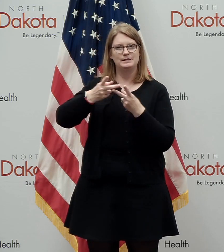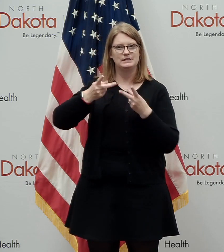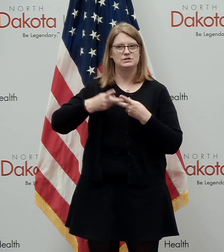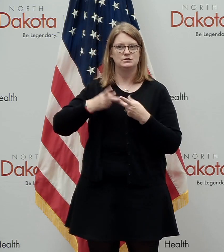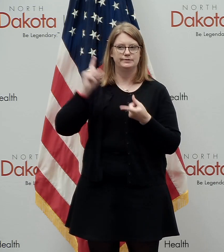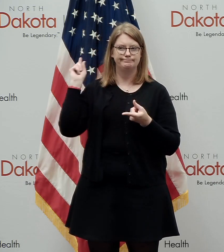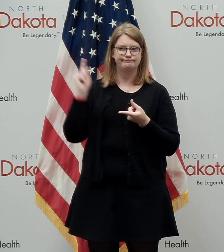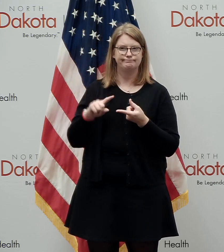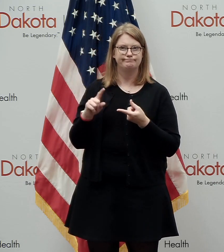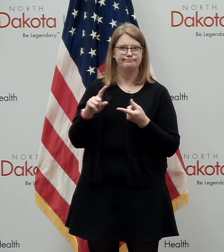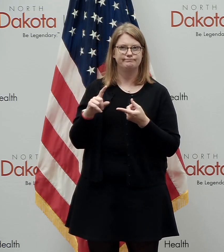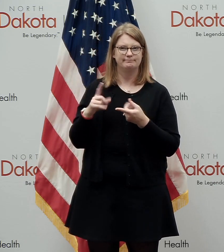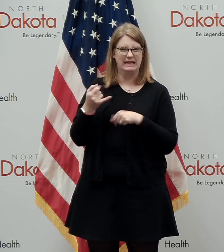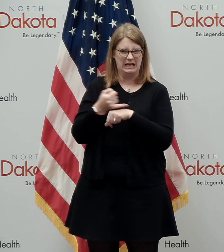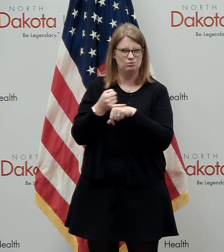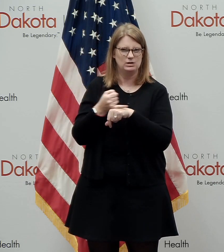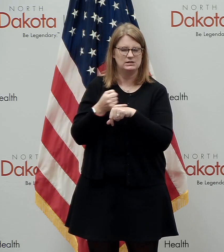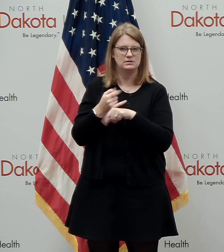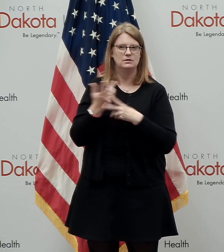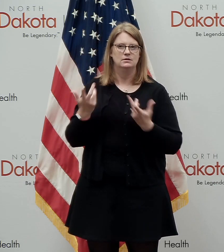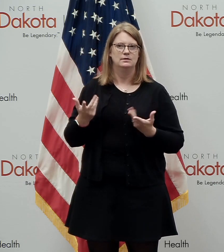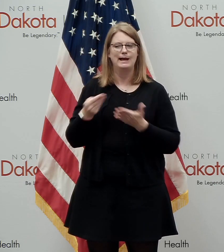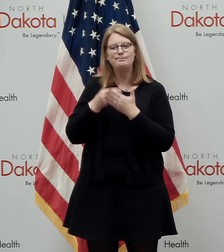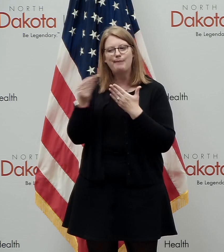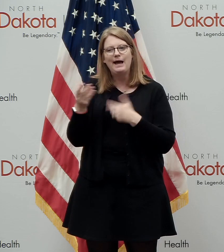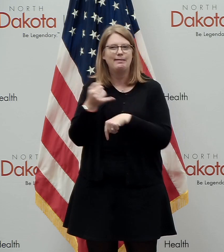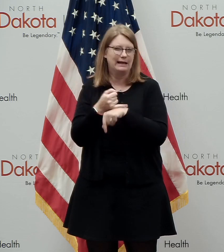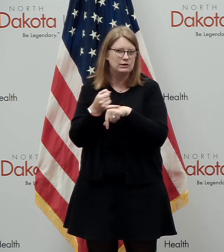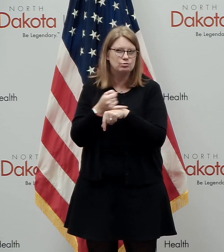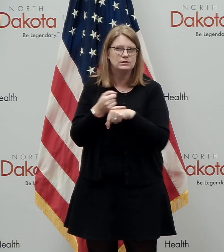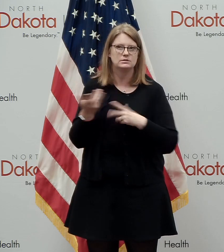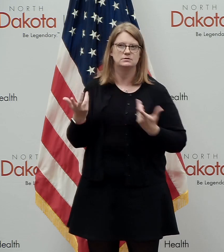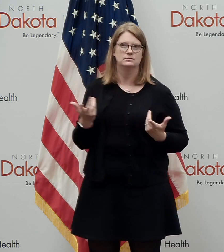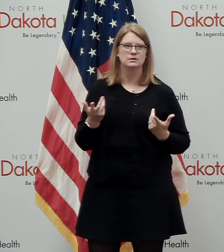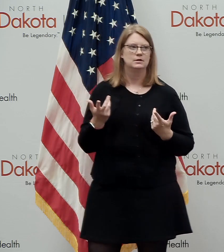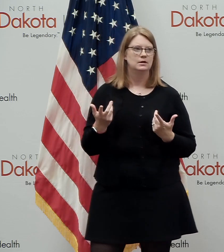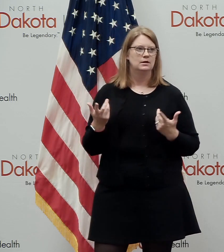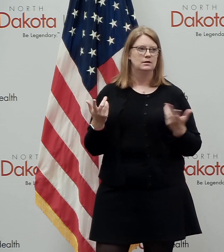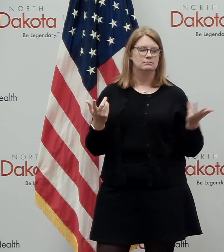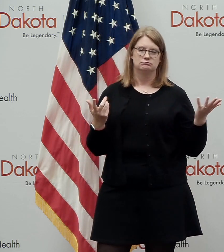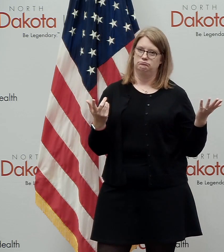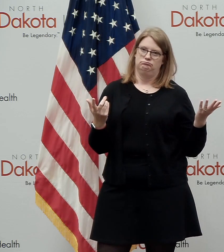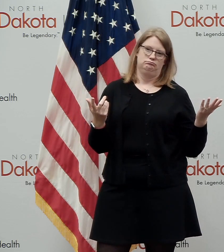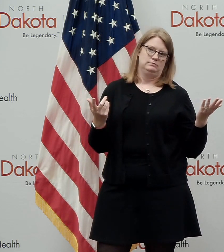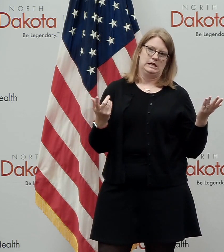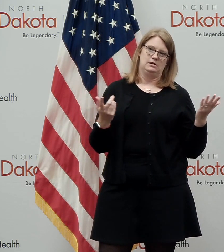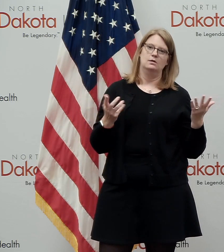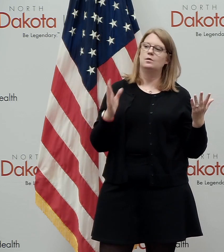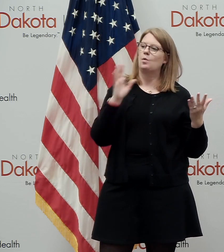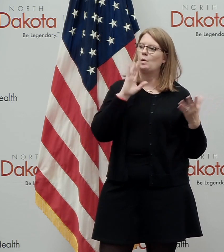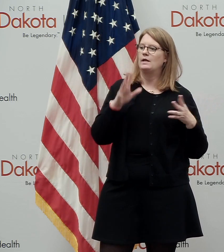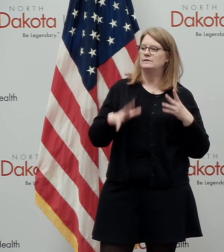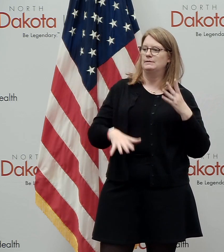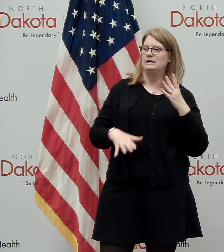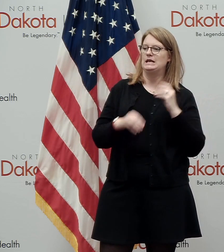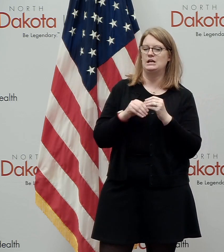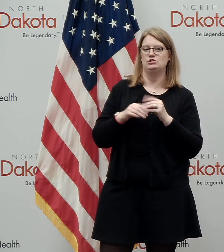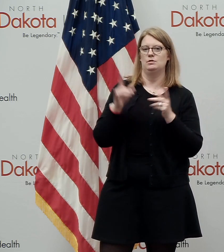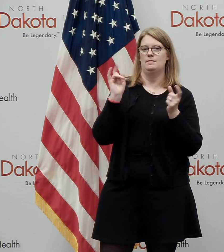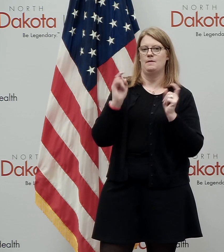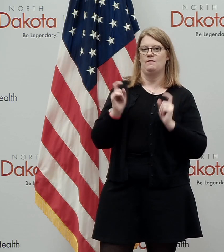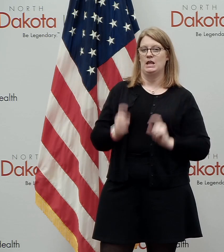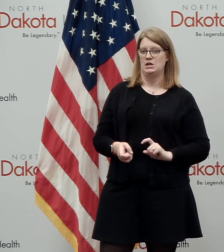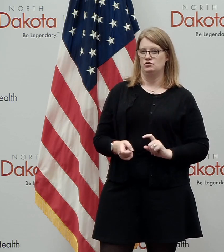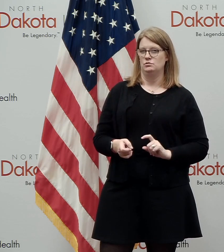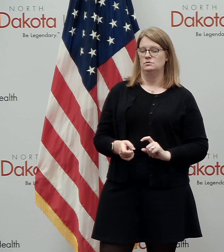interest. So that's the rough outlines of where it stands today. I'm sure it'll have some additional modification